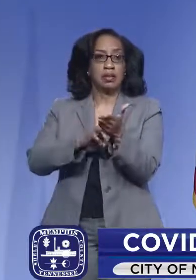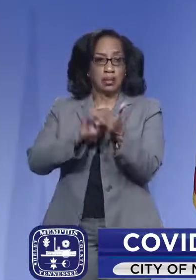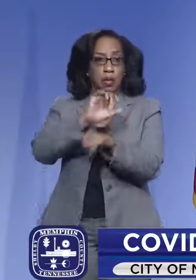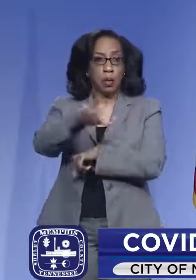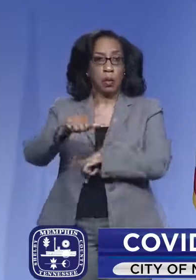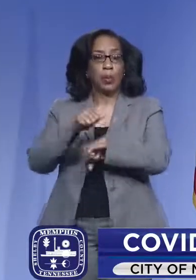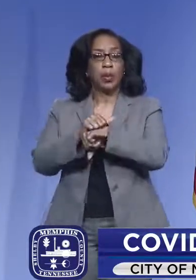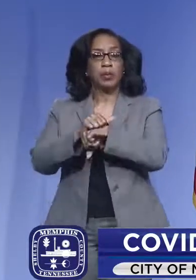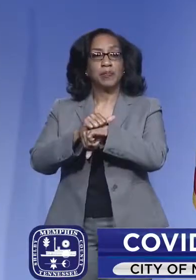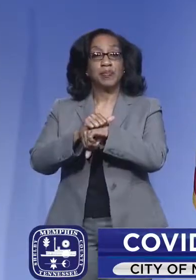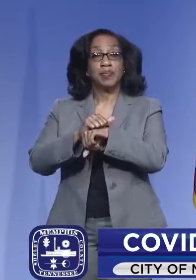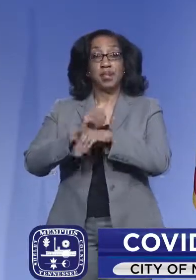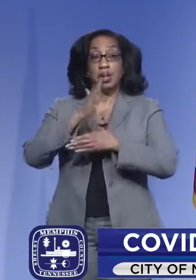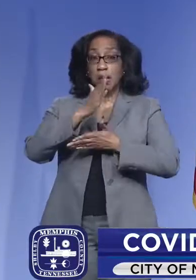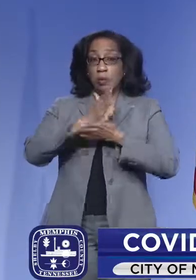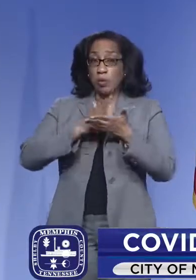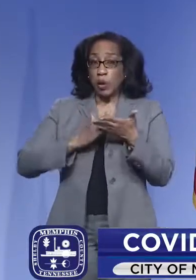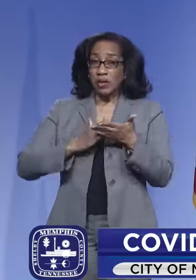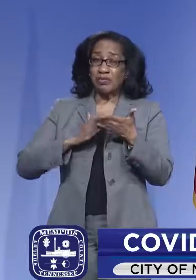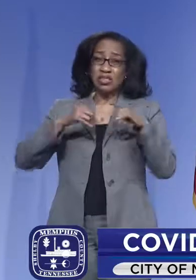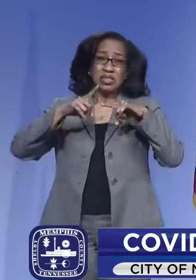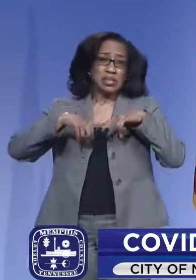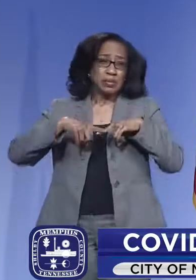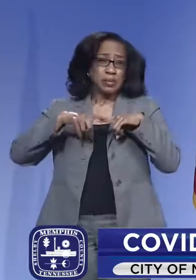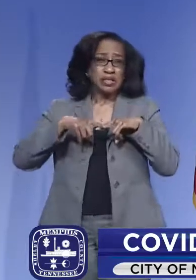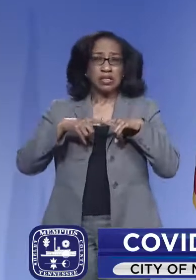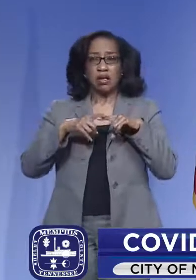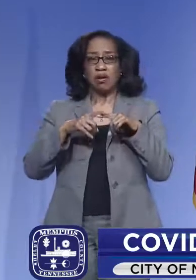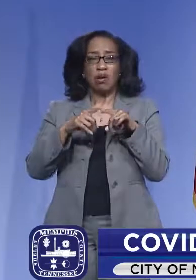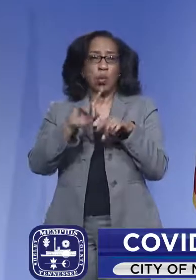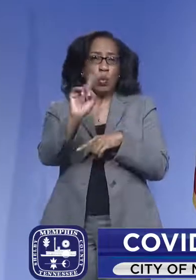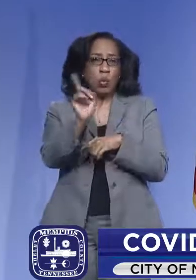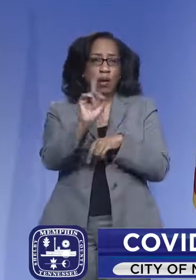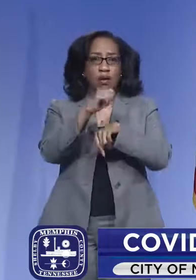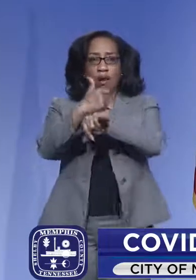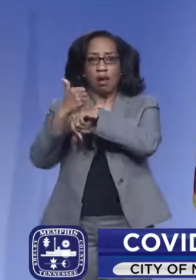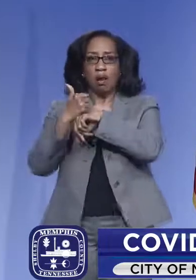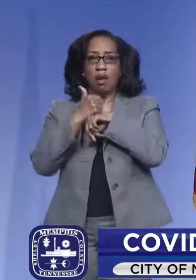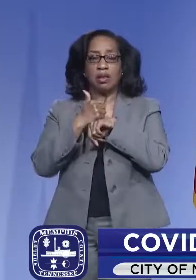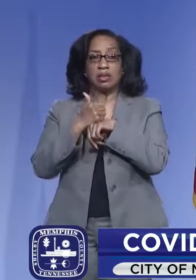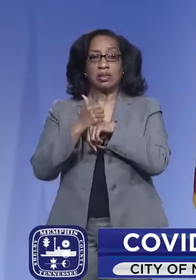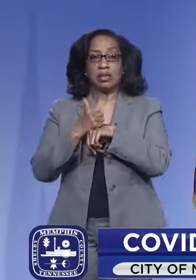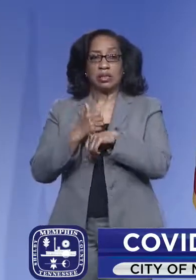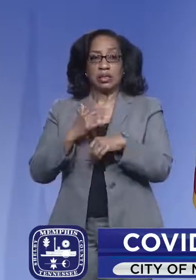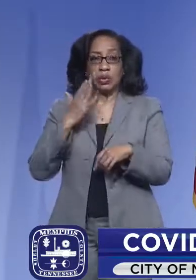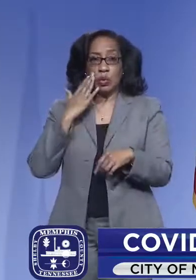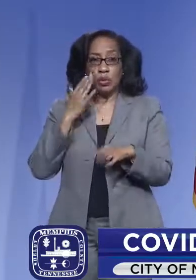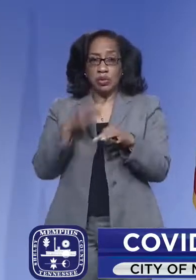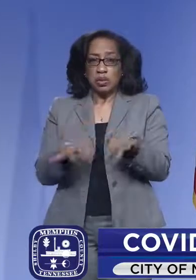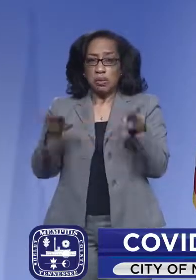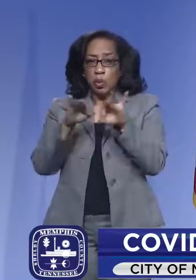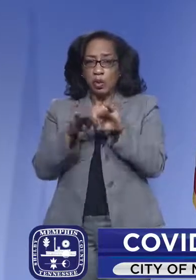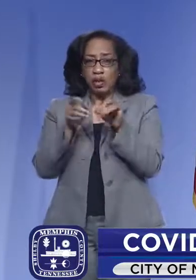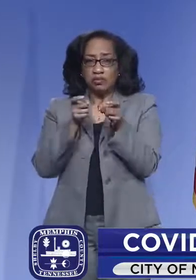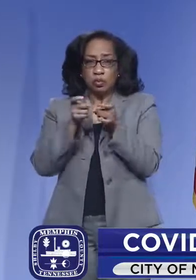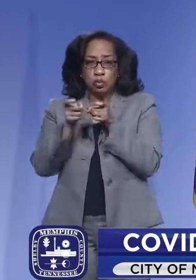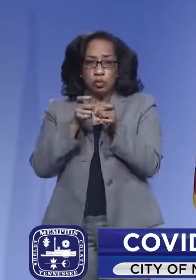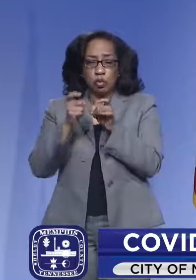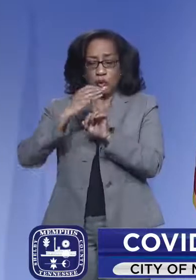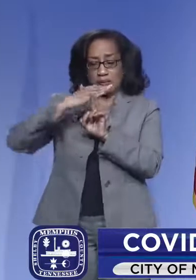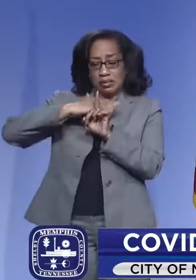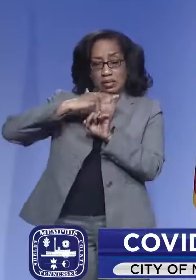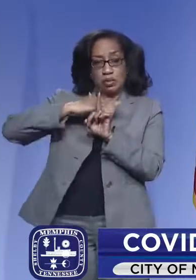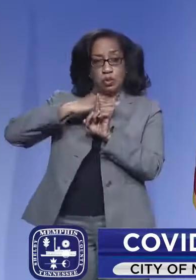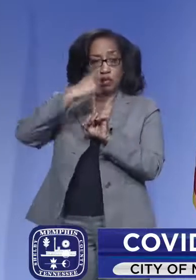clear that part of this is a logistics issue. Managing these vaccines, which have very close temperature controls and chain of custody,